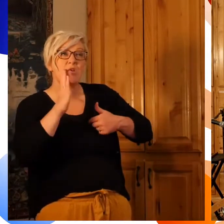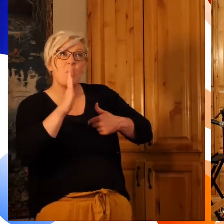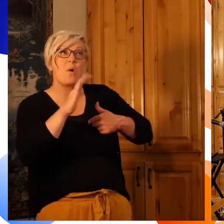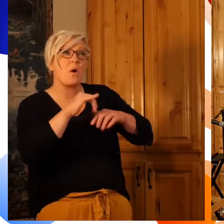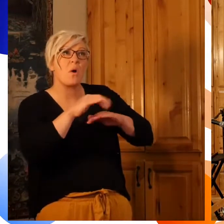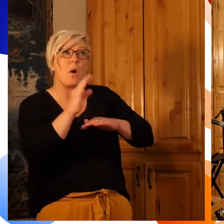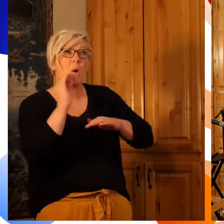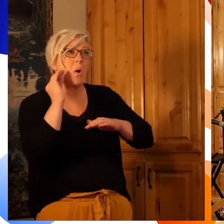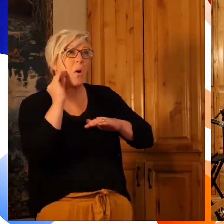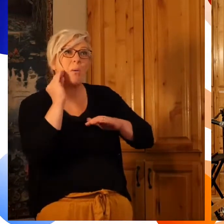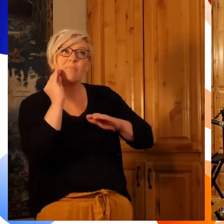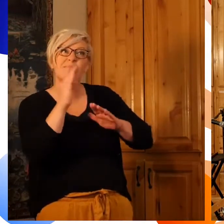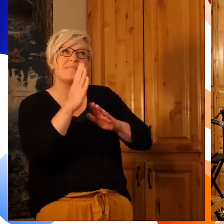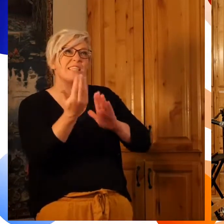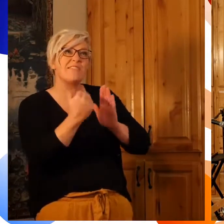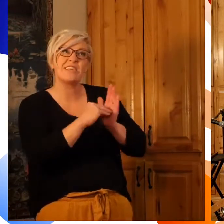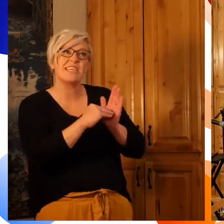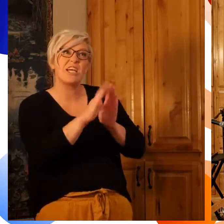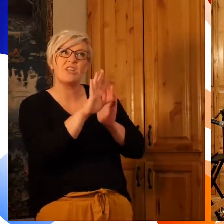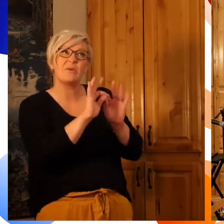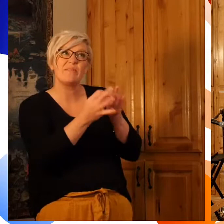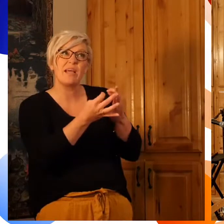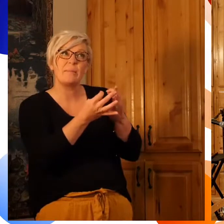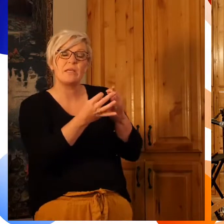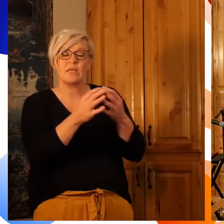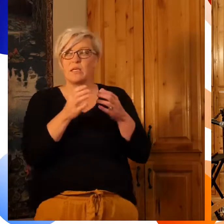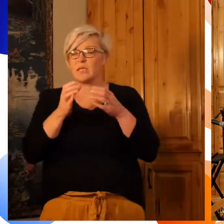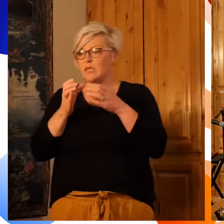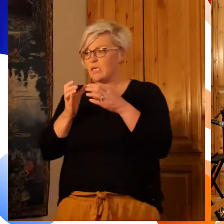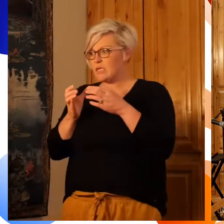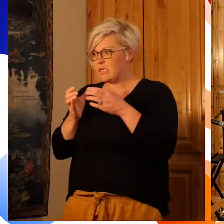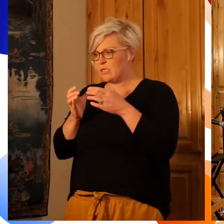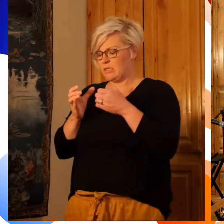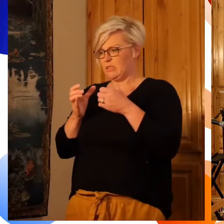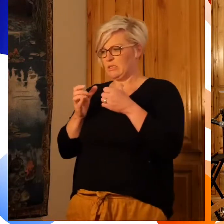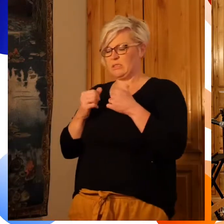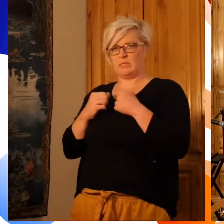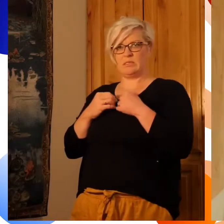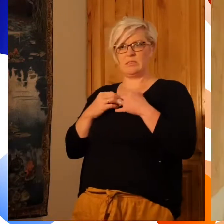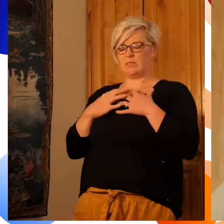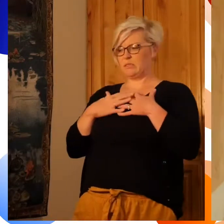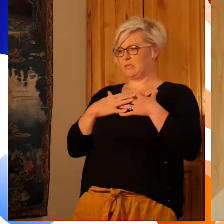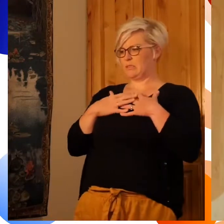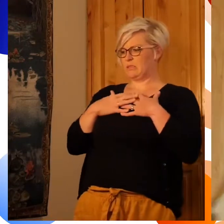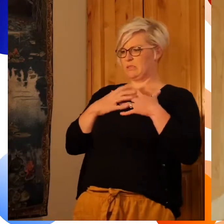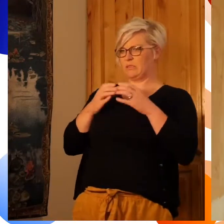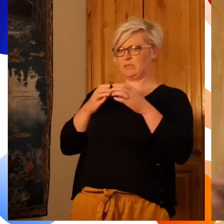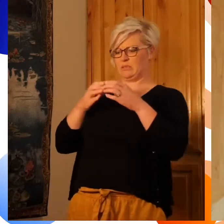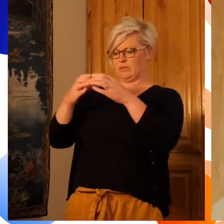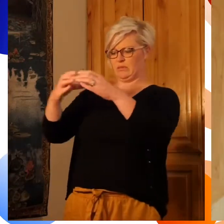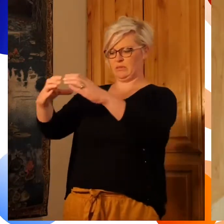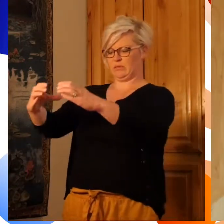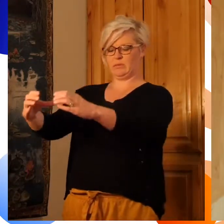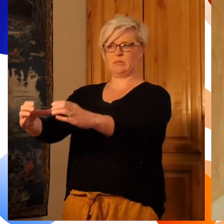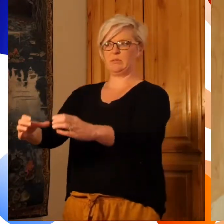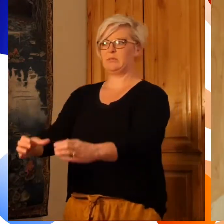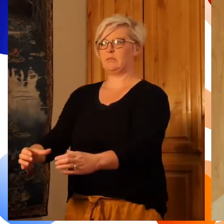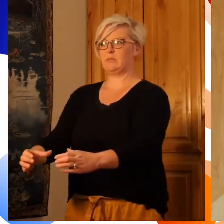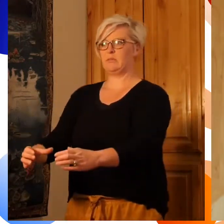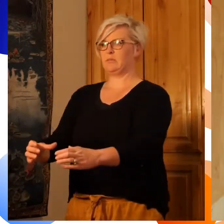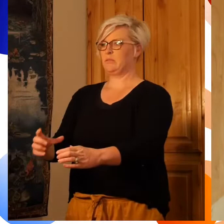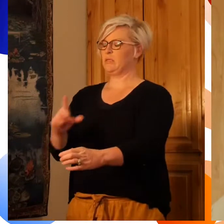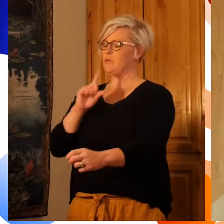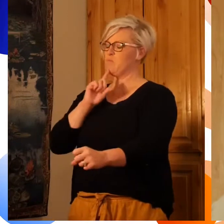family." Well, Donald was much affrighted, and he set the cup on the table and vowed silently to himself that he would